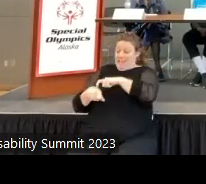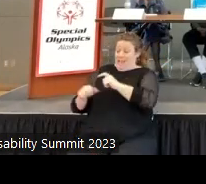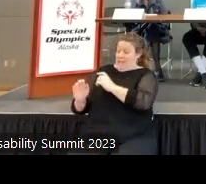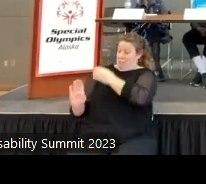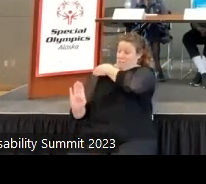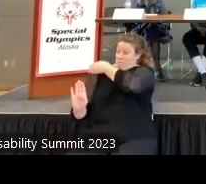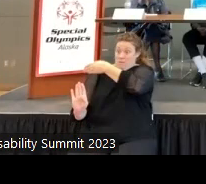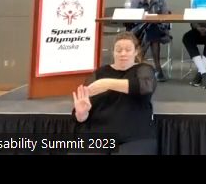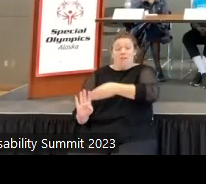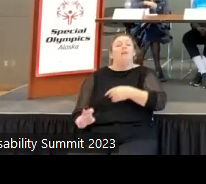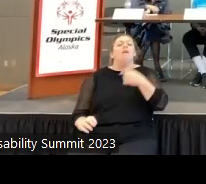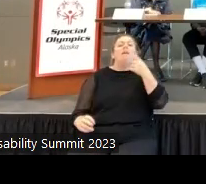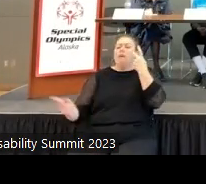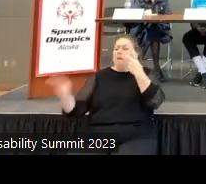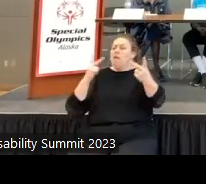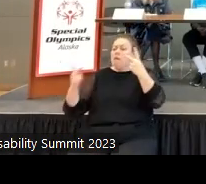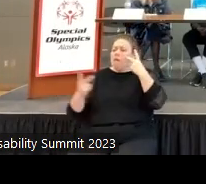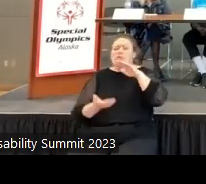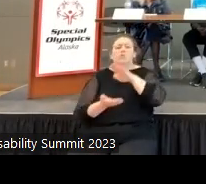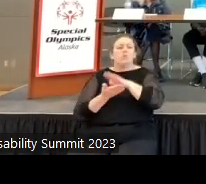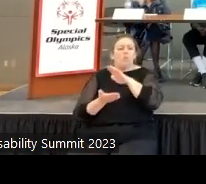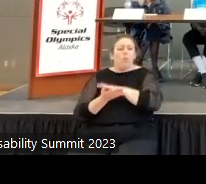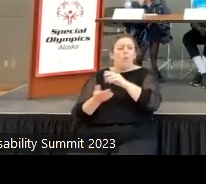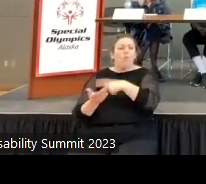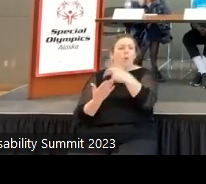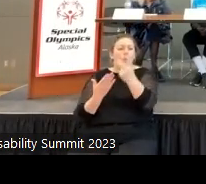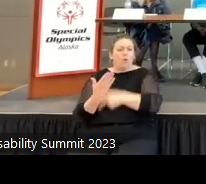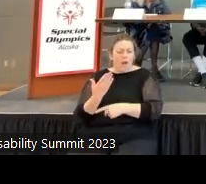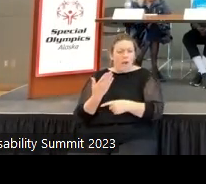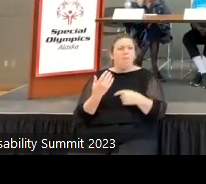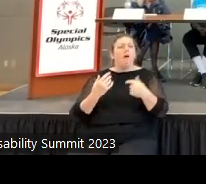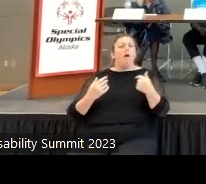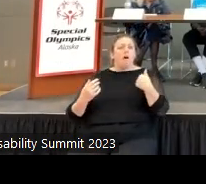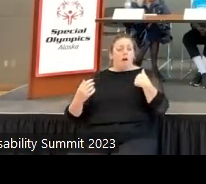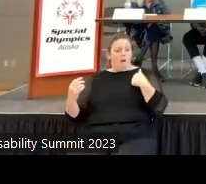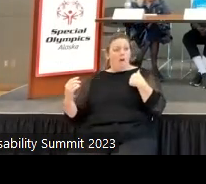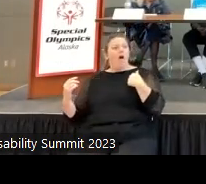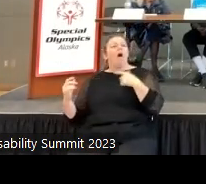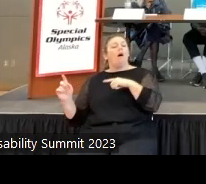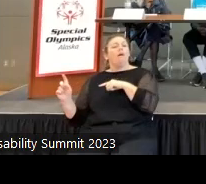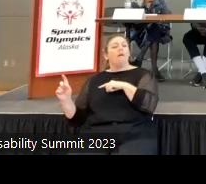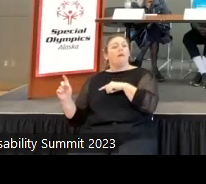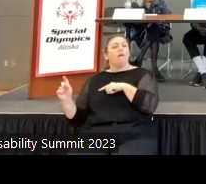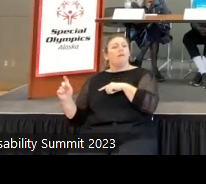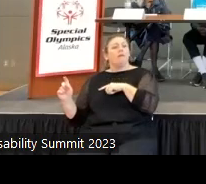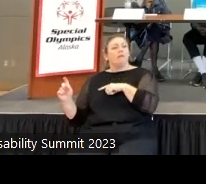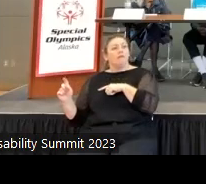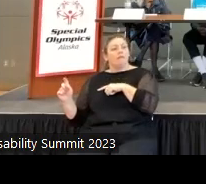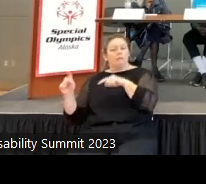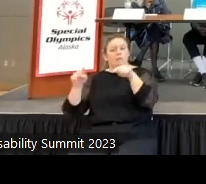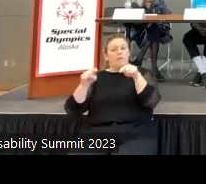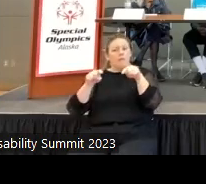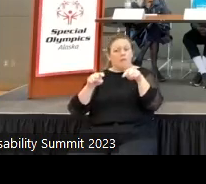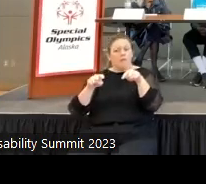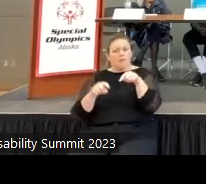school programs, unified schools, I went down and stepped down the porches in the government on that